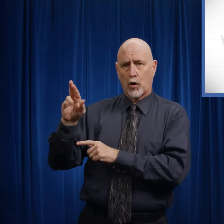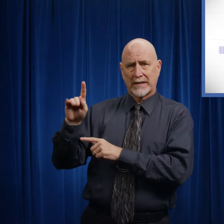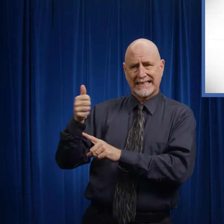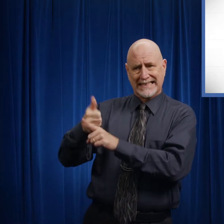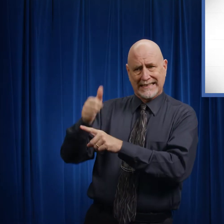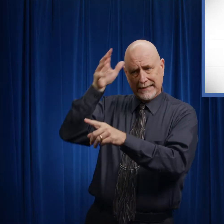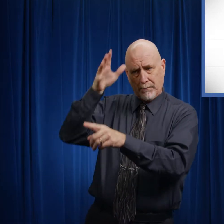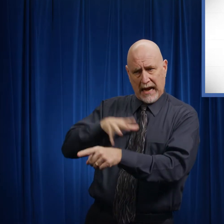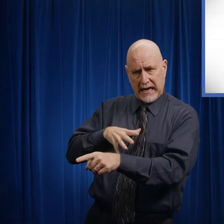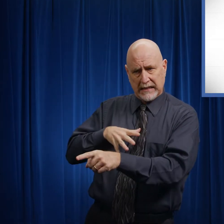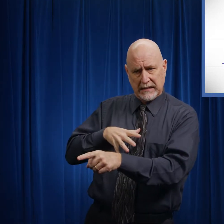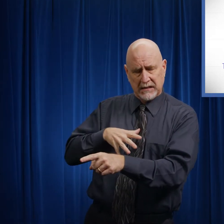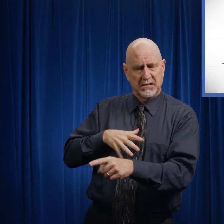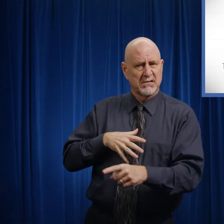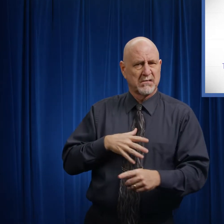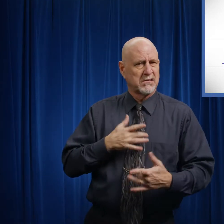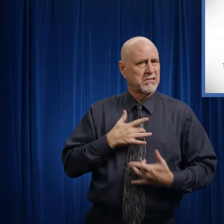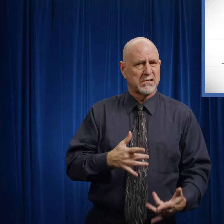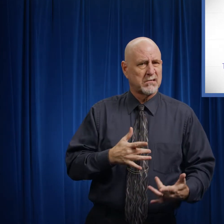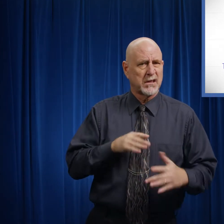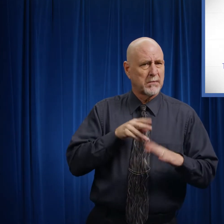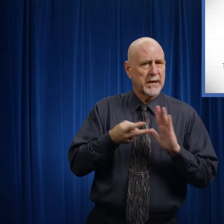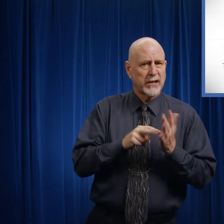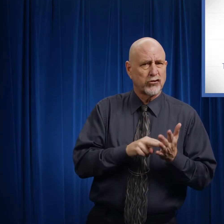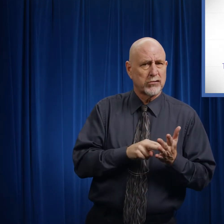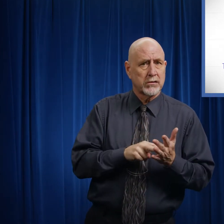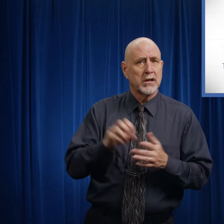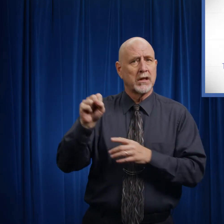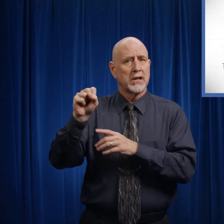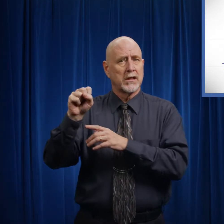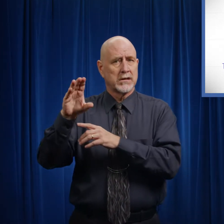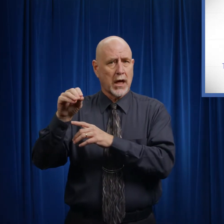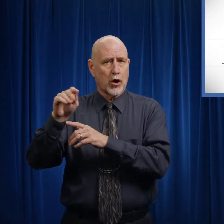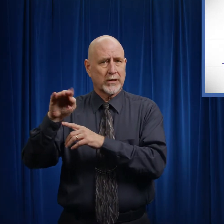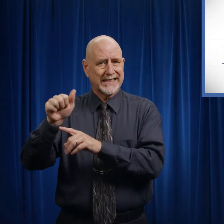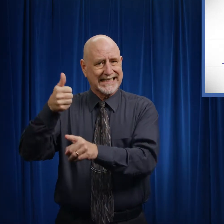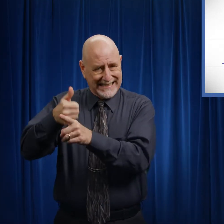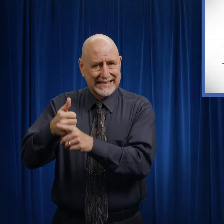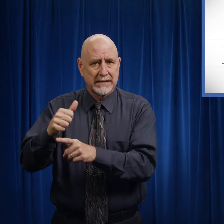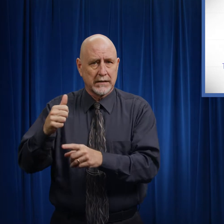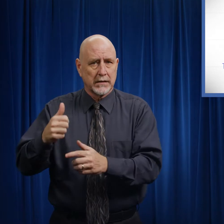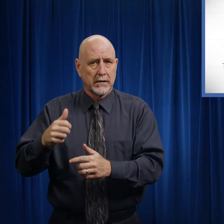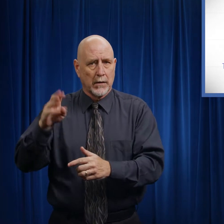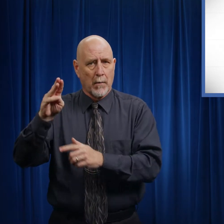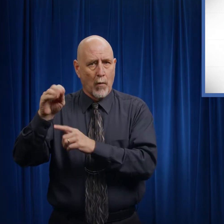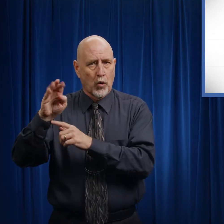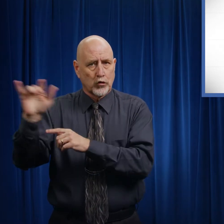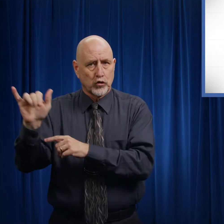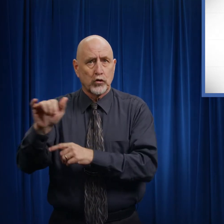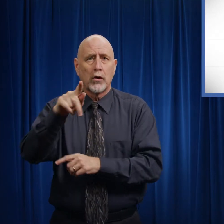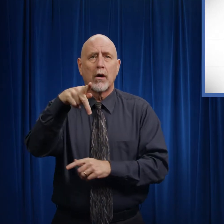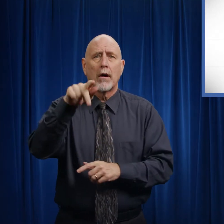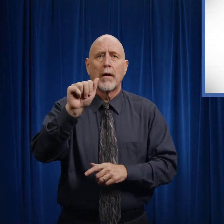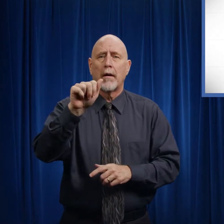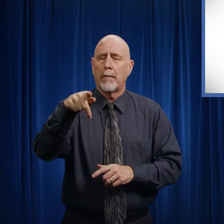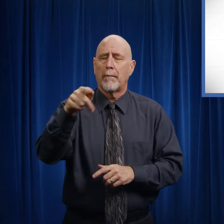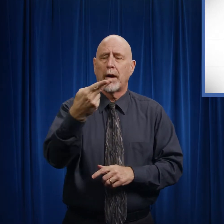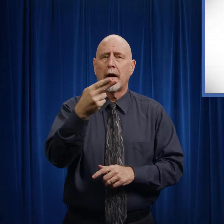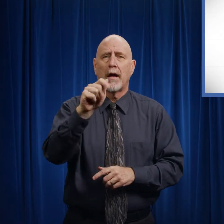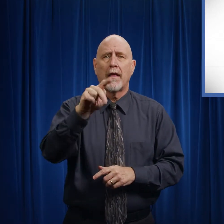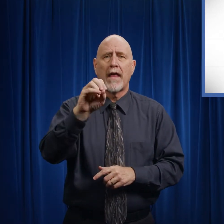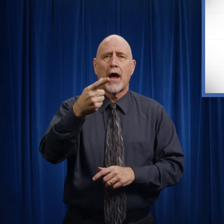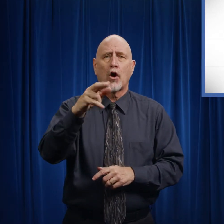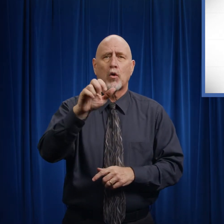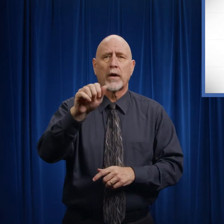man," what's the implication? Well, therefore, Socrates is mortal. The Pythagorean